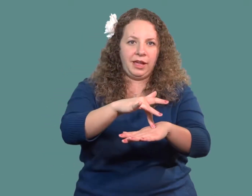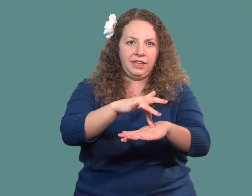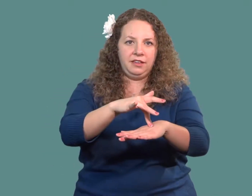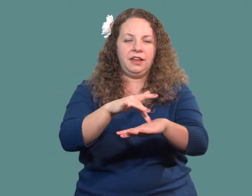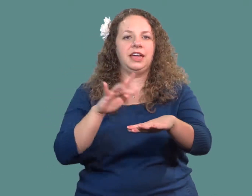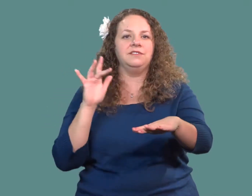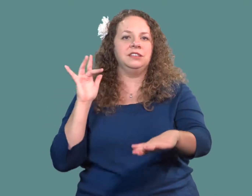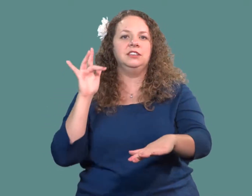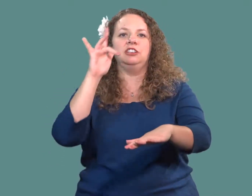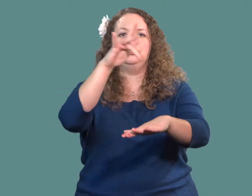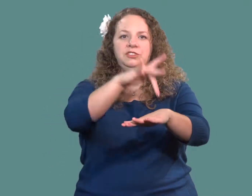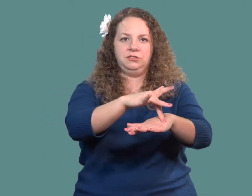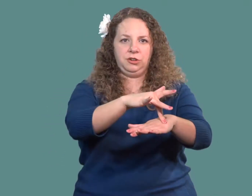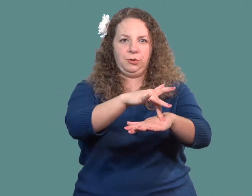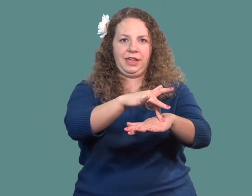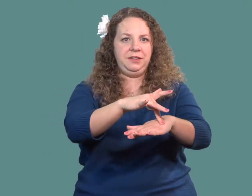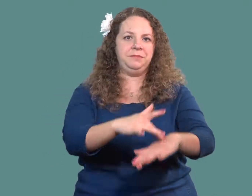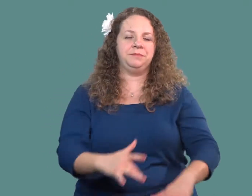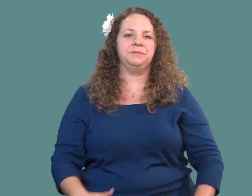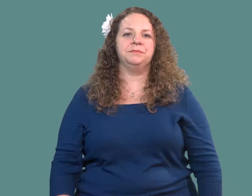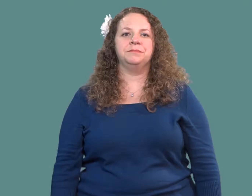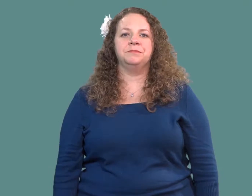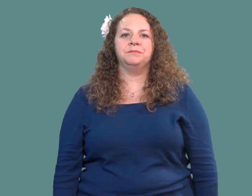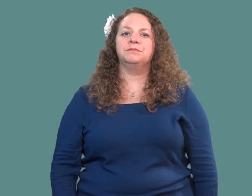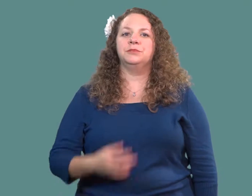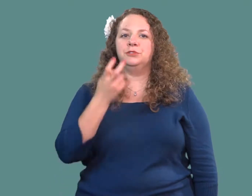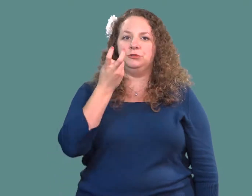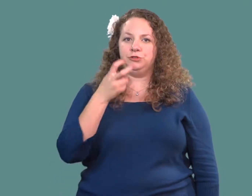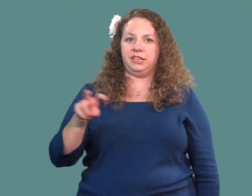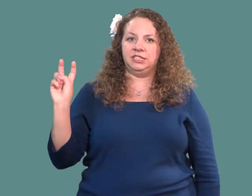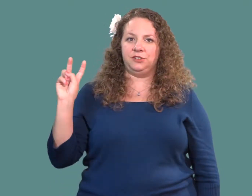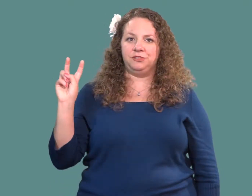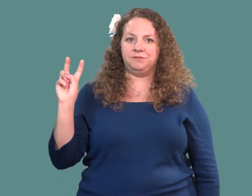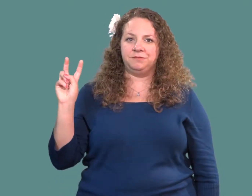Hawaii, I have touched Hawaii. To transfer,